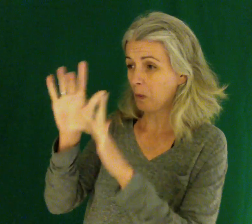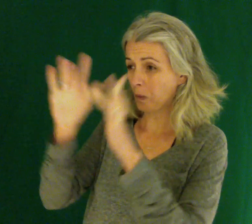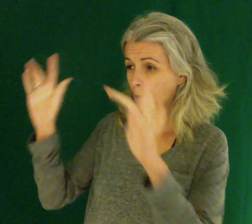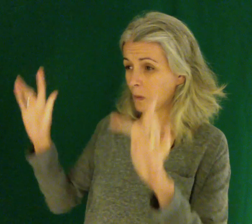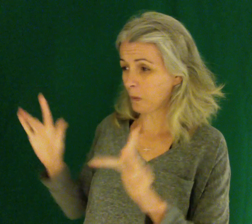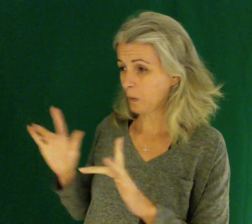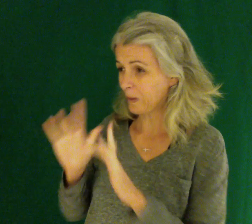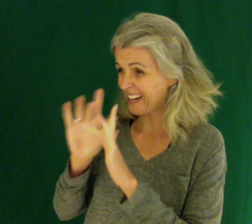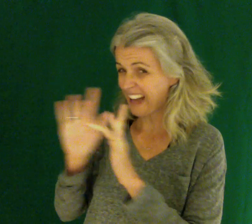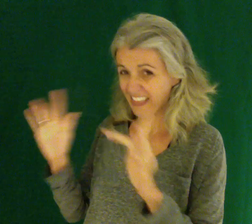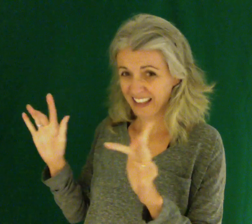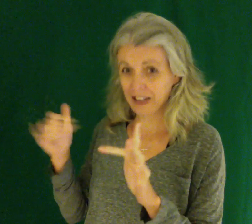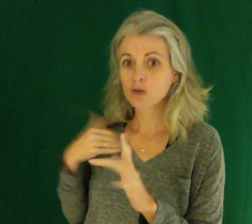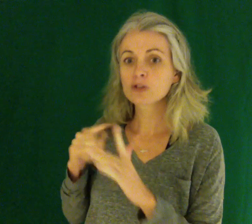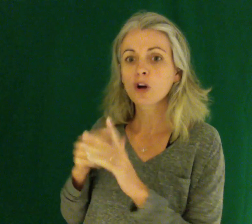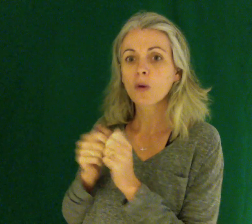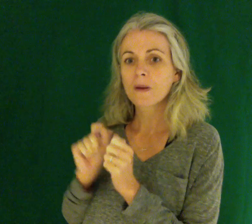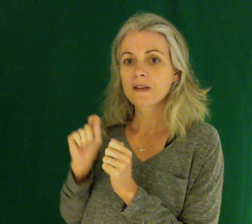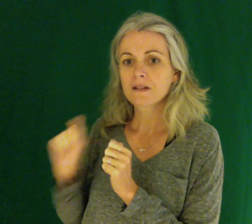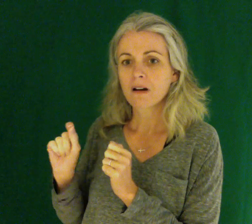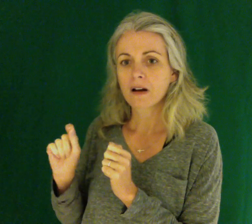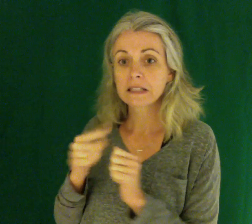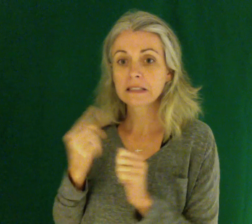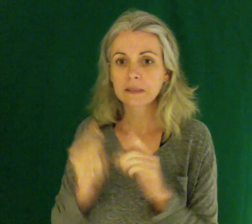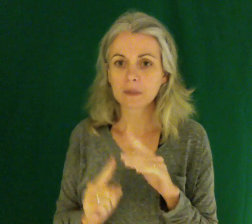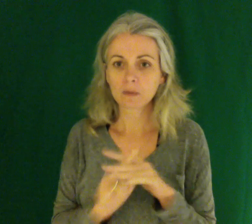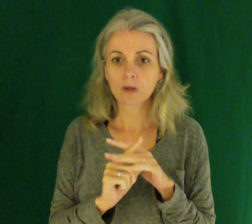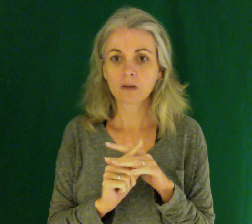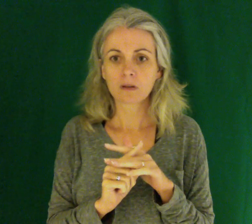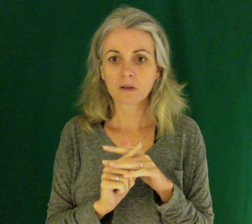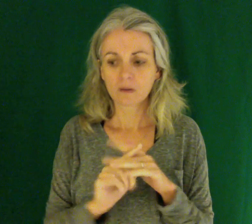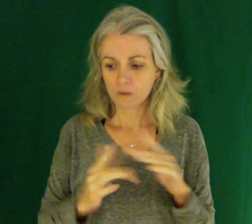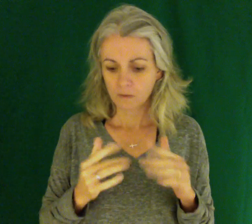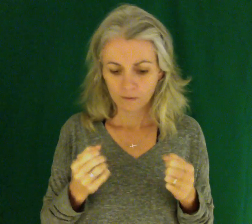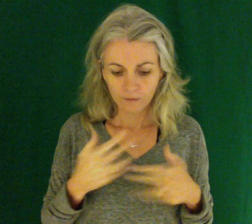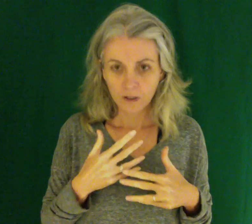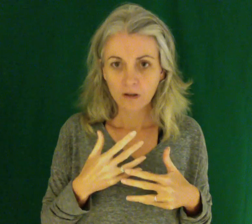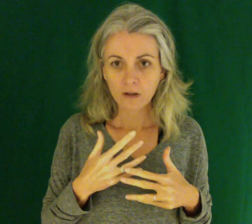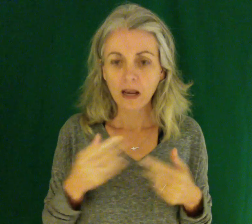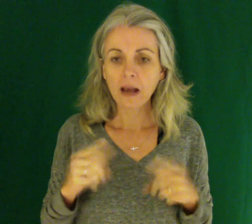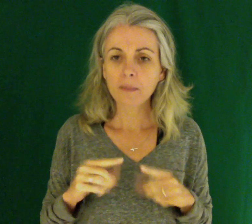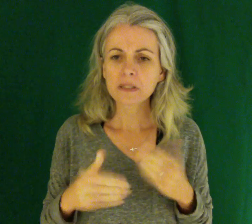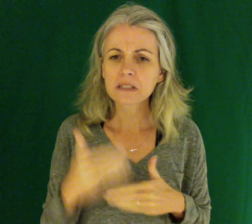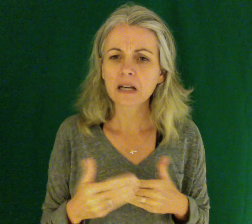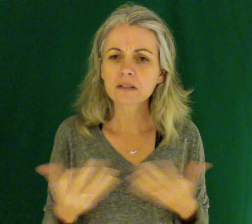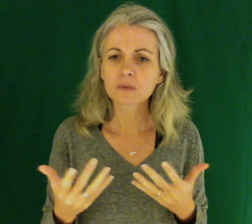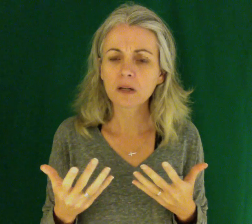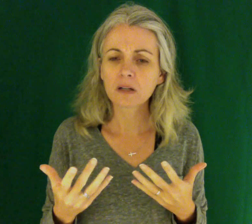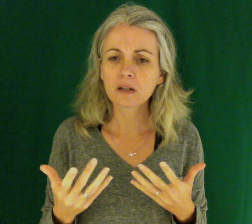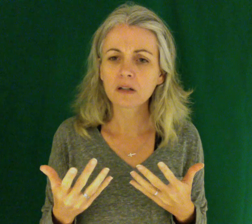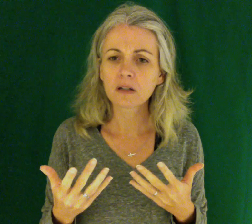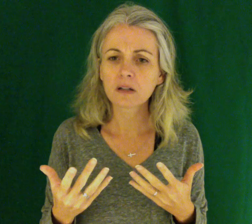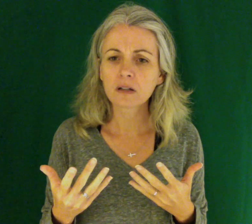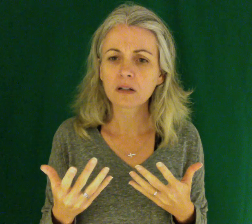Something arises as fear, and then what happens next? Does it go in the